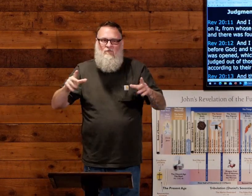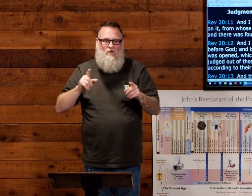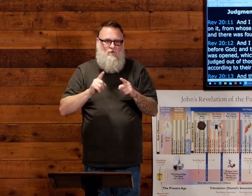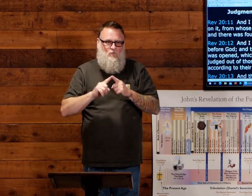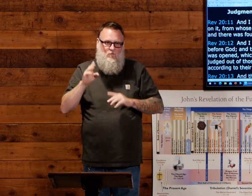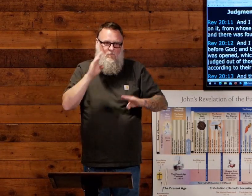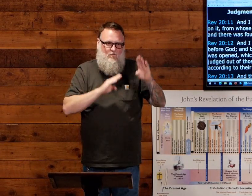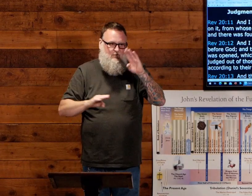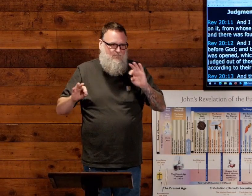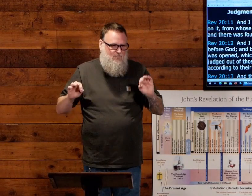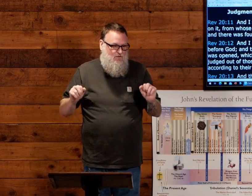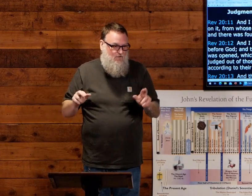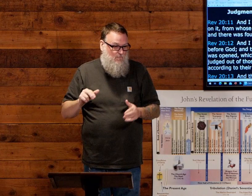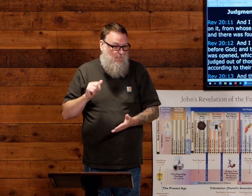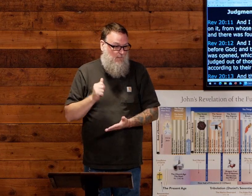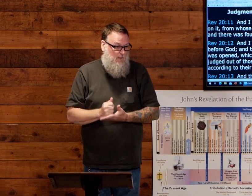we have nothing to worry about.